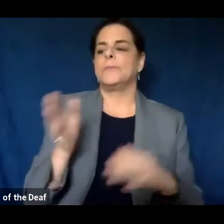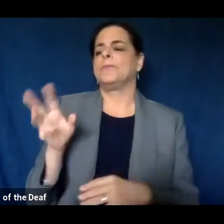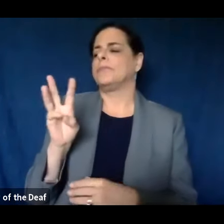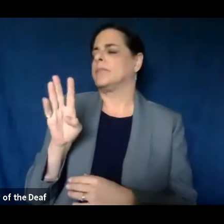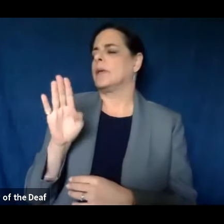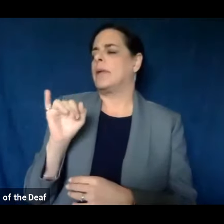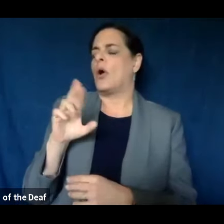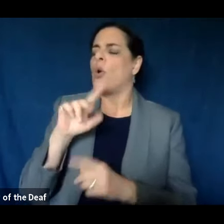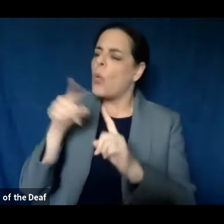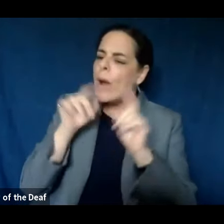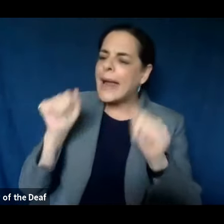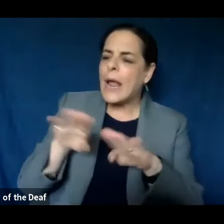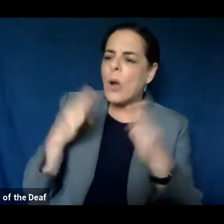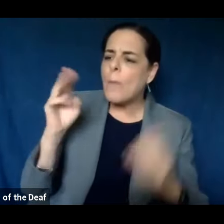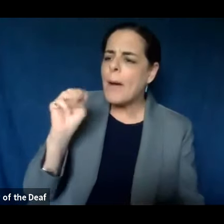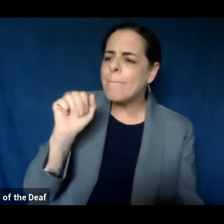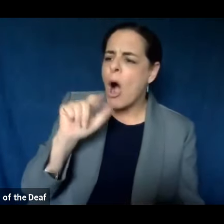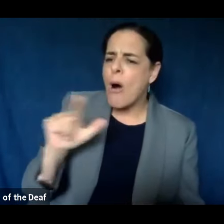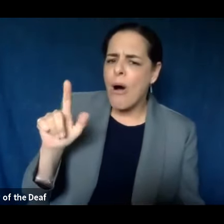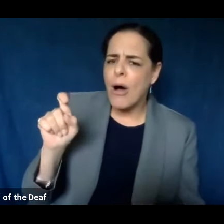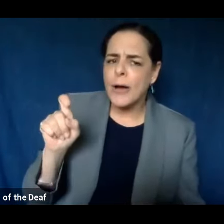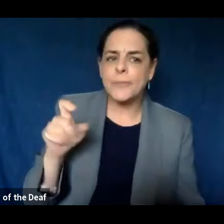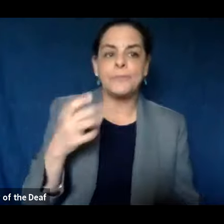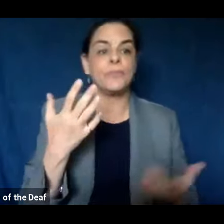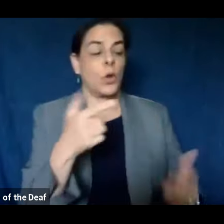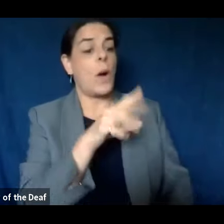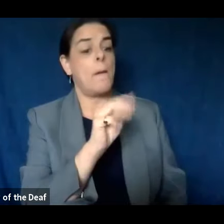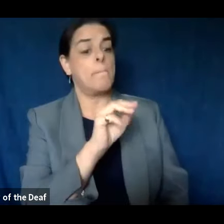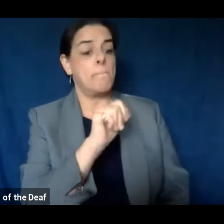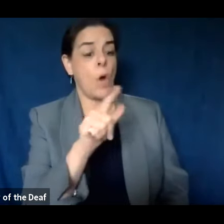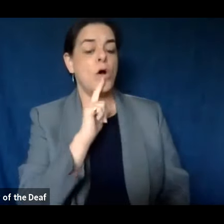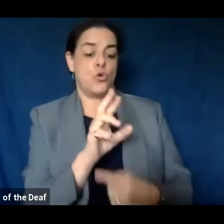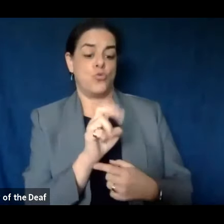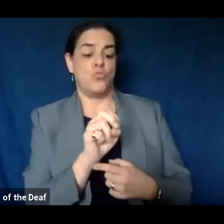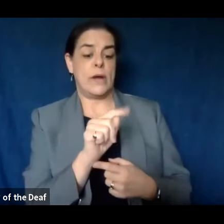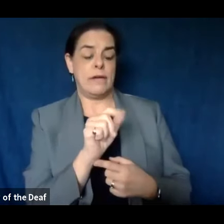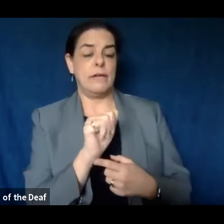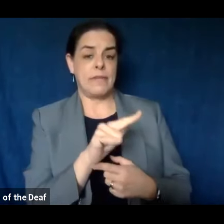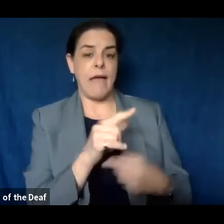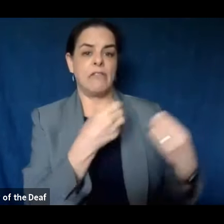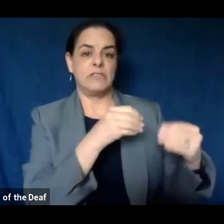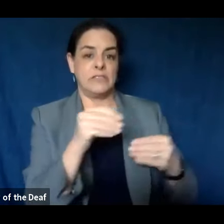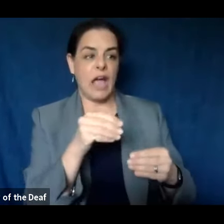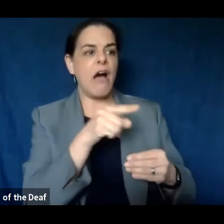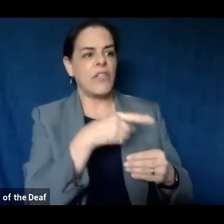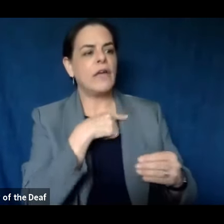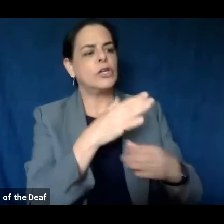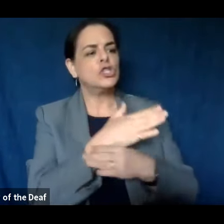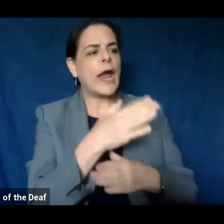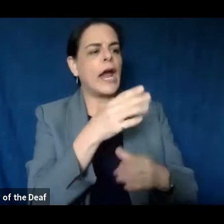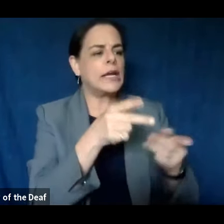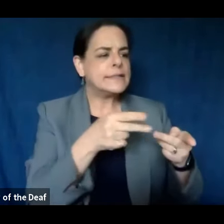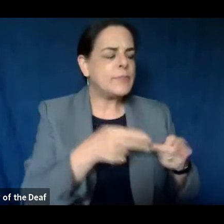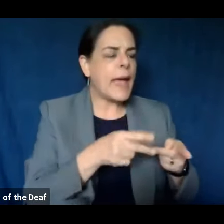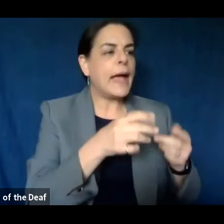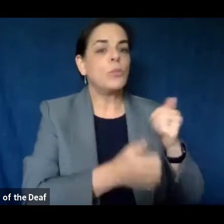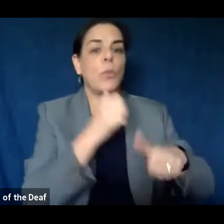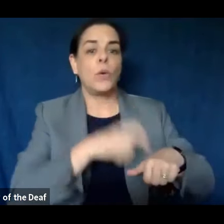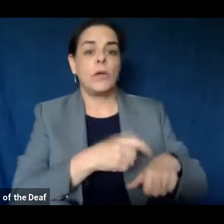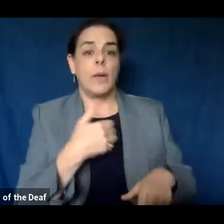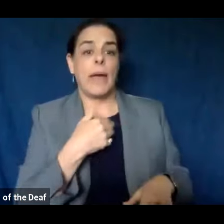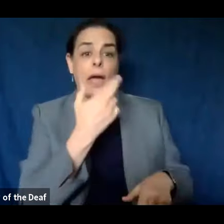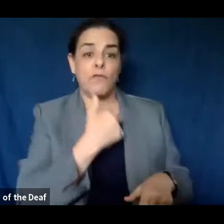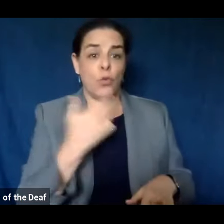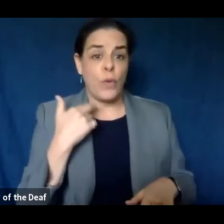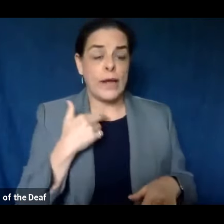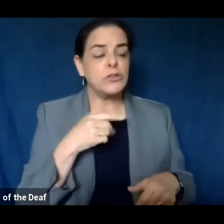can malls reopen? Well, malls are retailers with shared space, and they usually have restaurants. So malls can open as long as they can follow